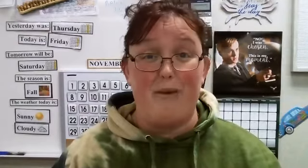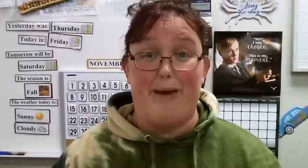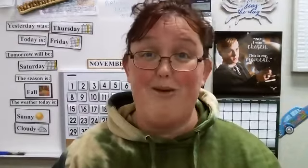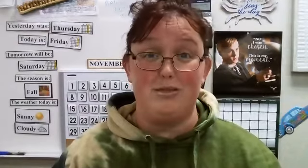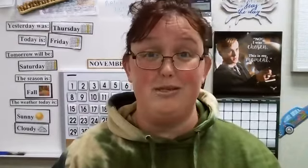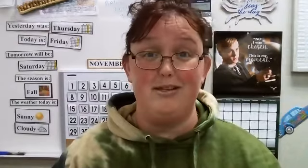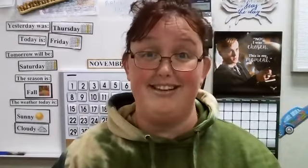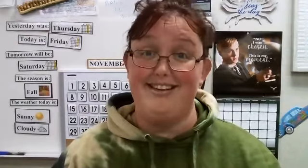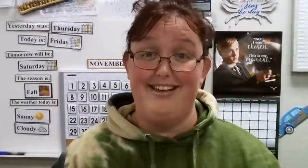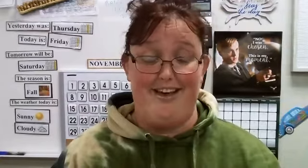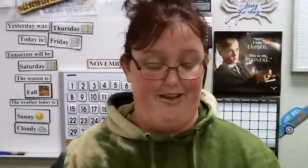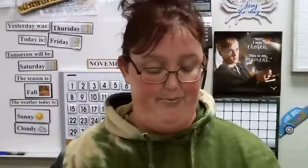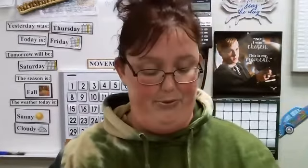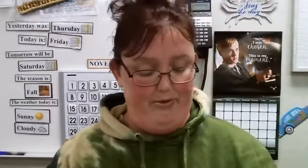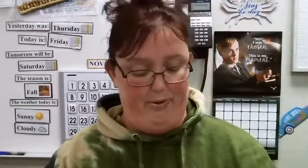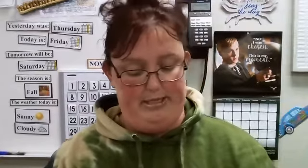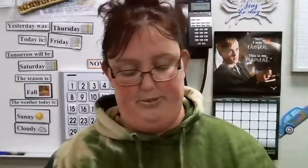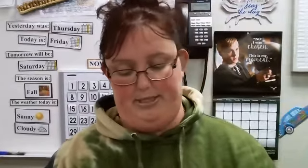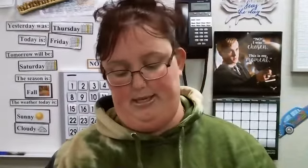not about. Yeah, you have a right to those things.